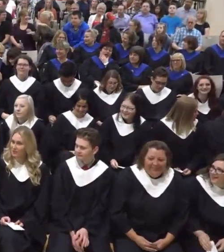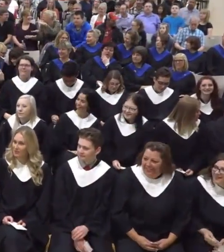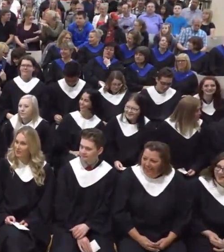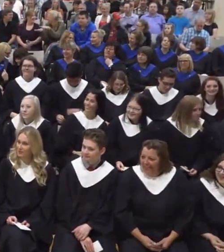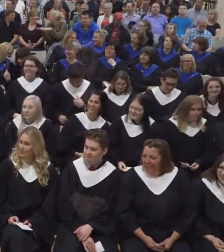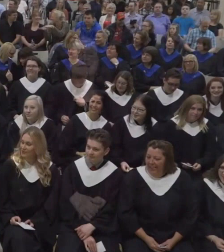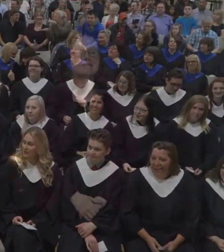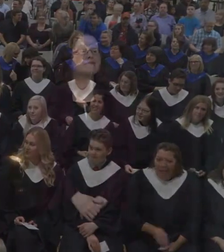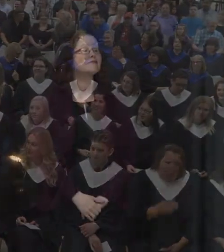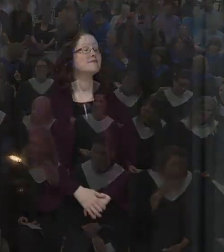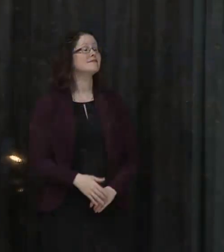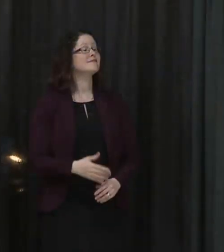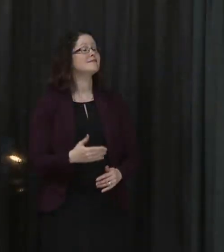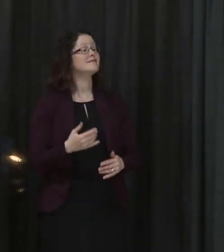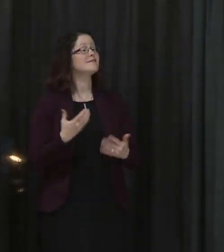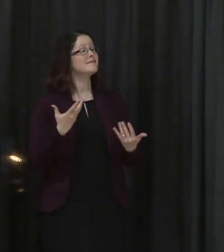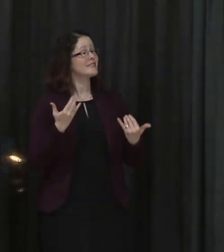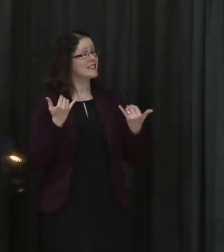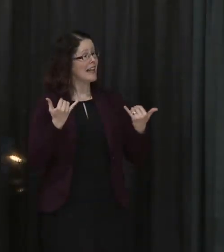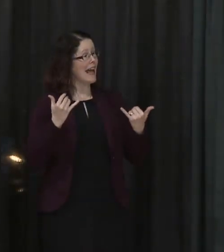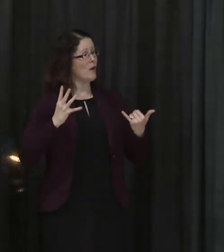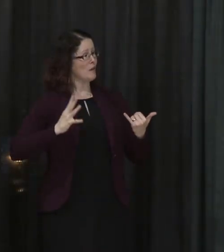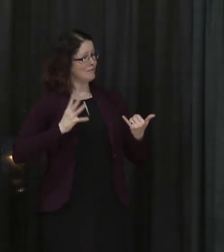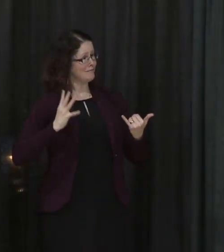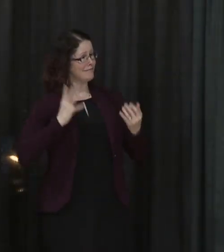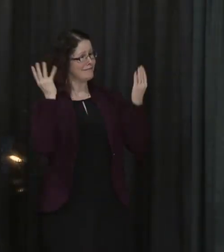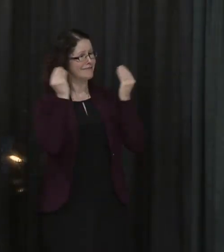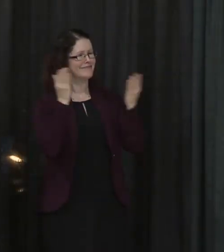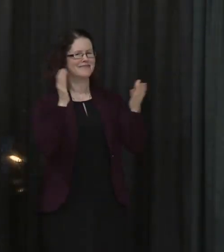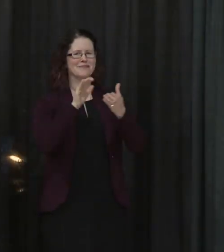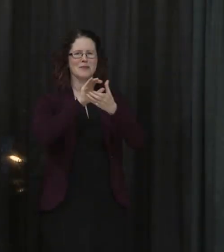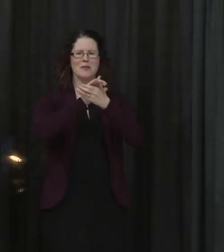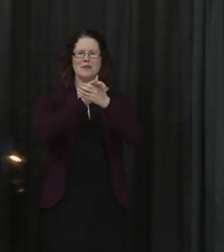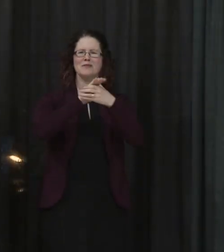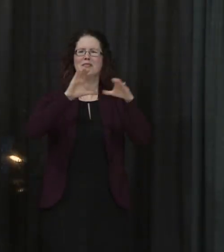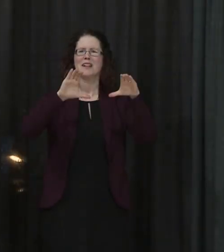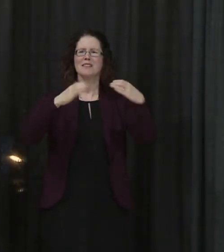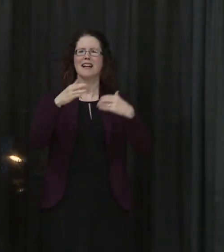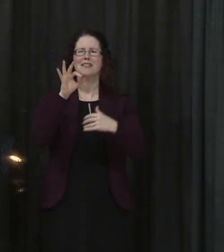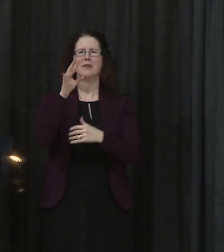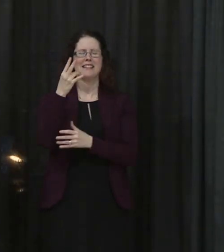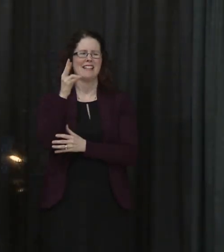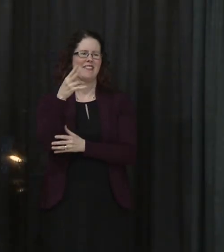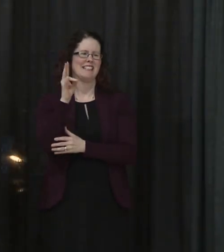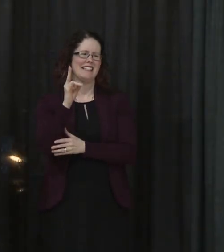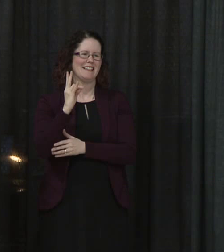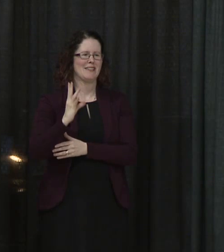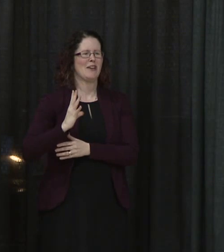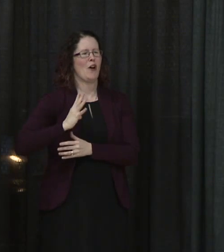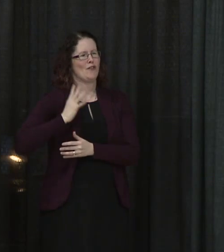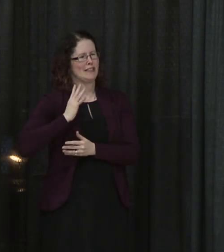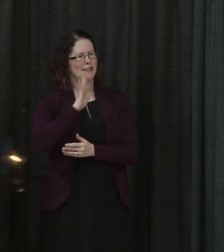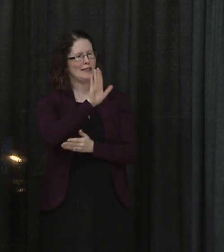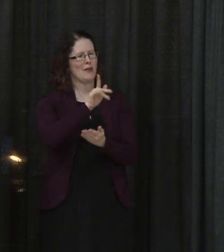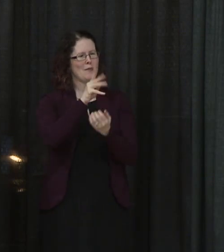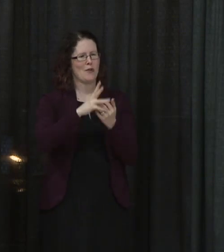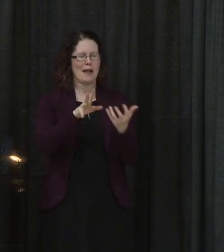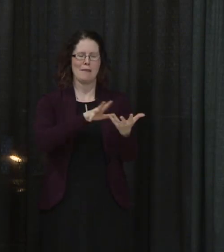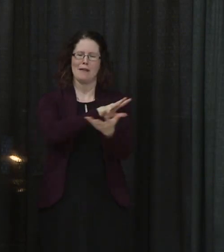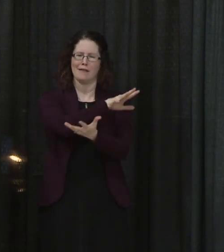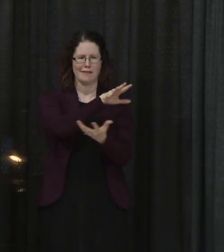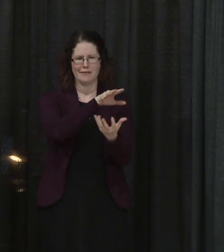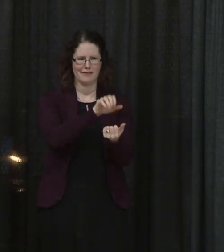So I can now say congratulations to the graduating class of 2017 because you now have officially completed your program.